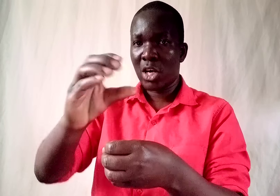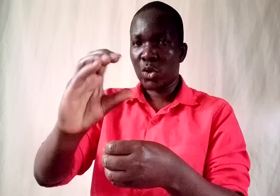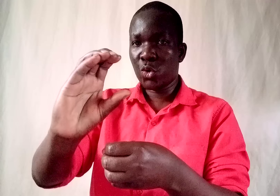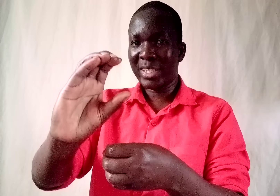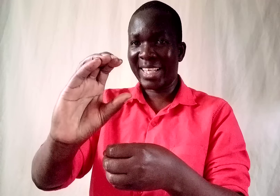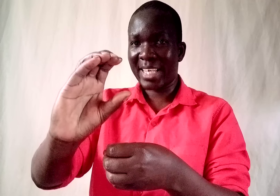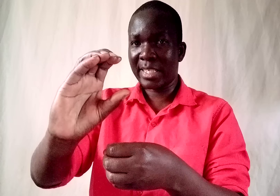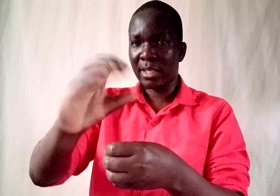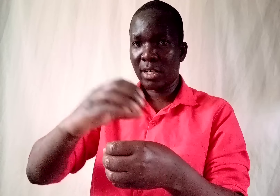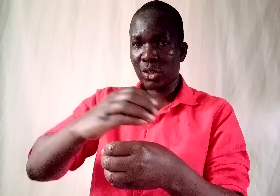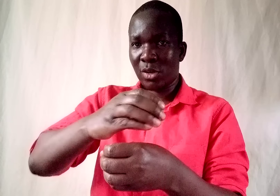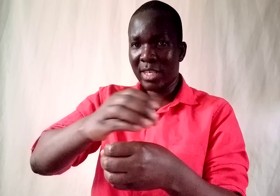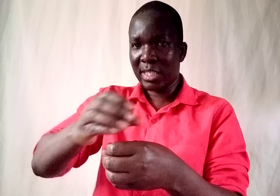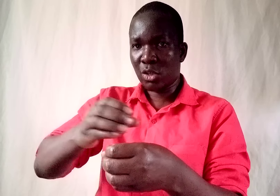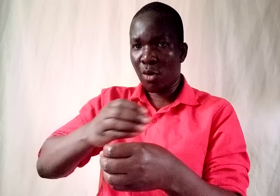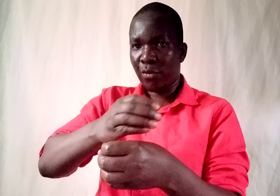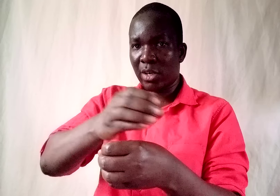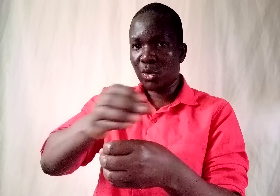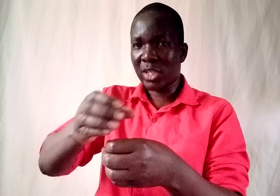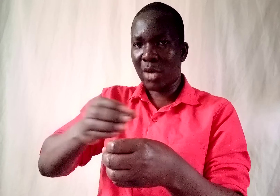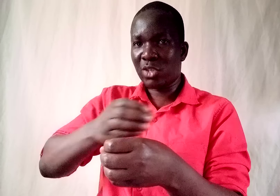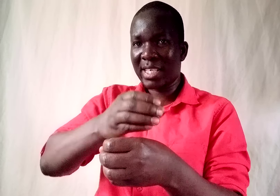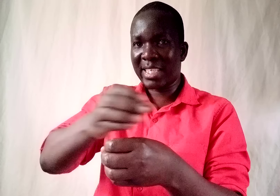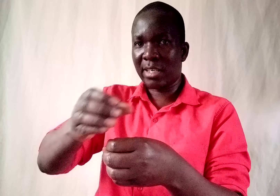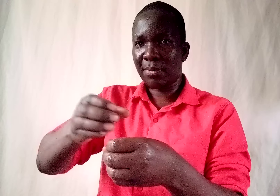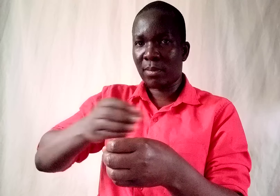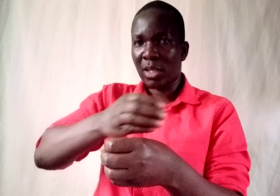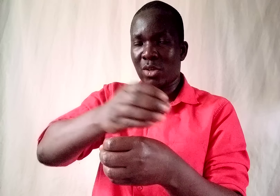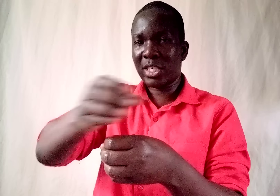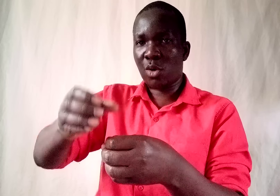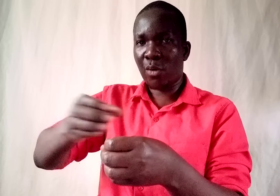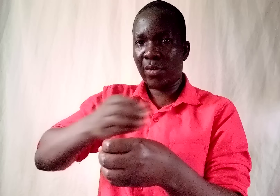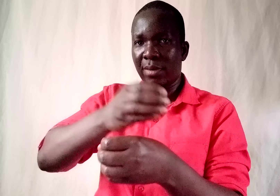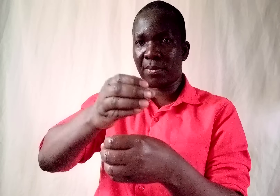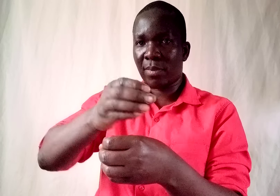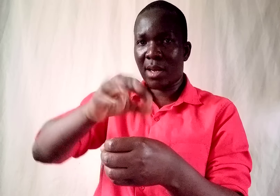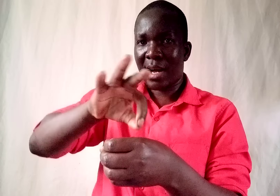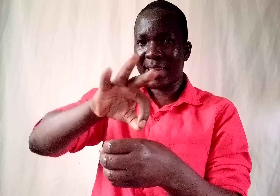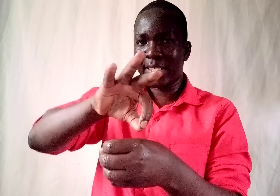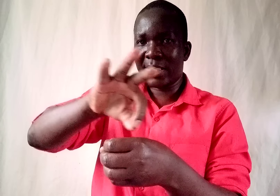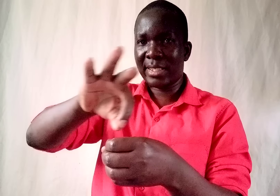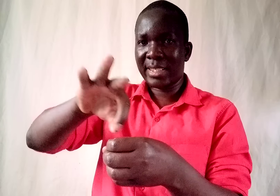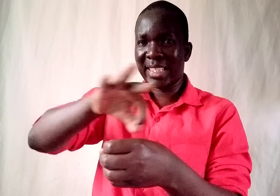you use the letter C. So this is coffee. You start using C. So this is coffee, and this is tea.